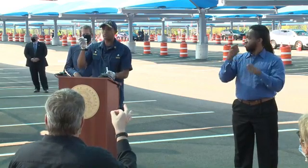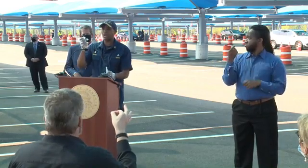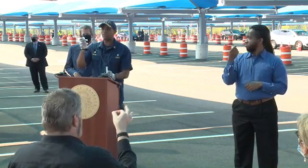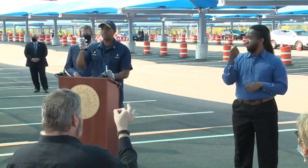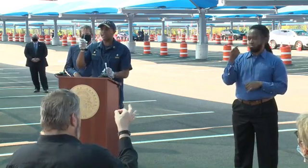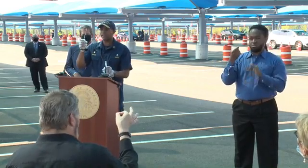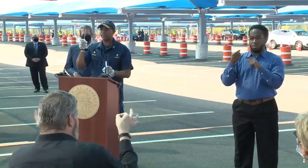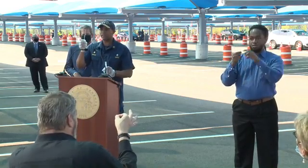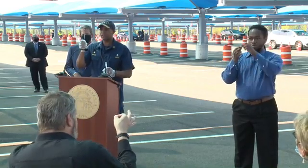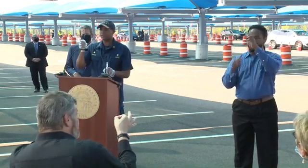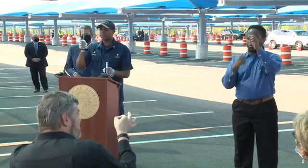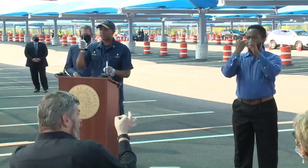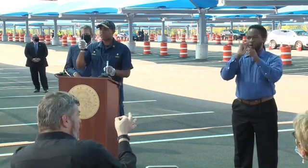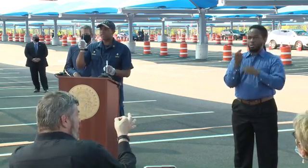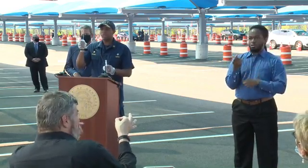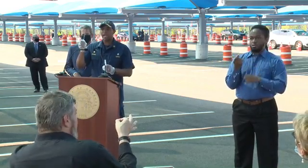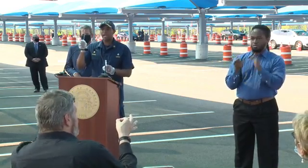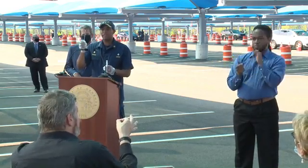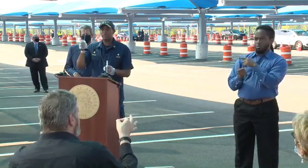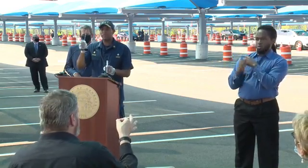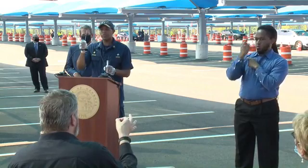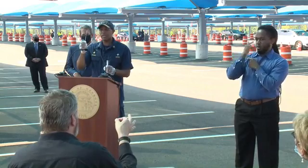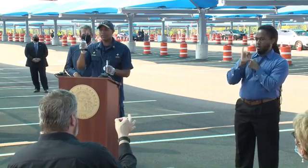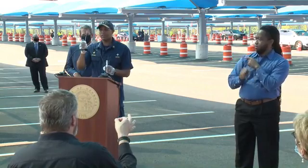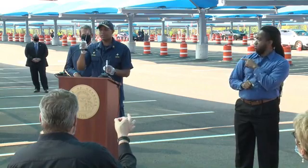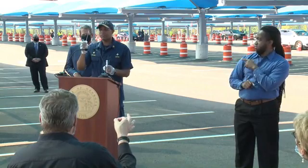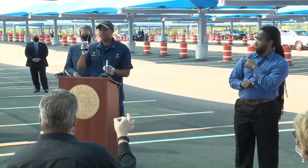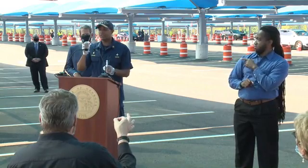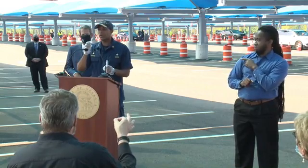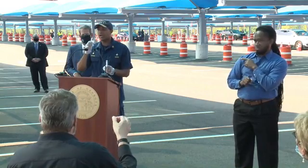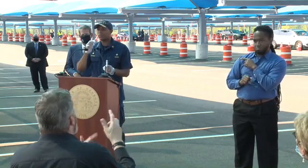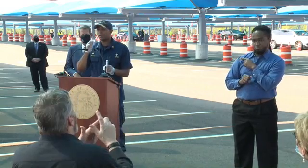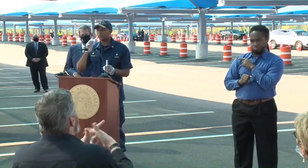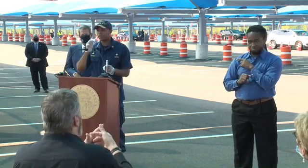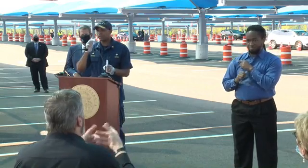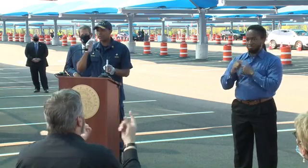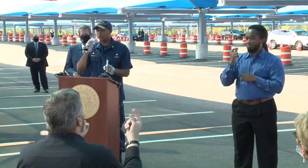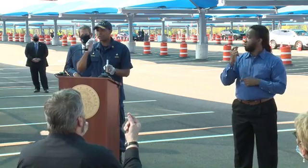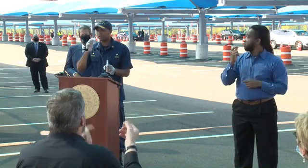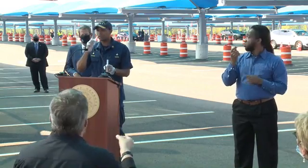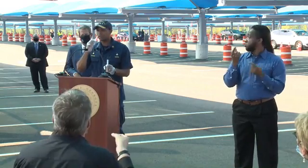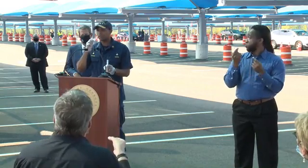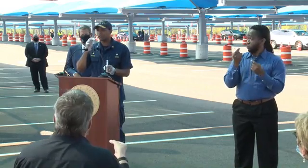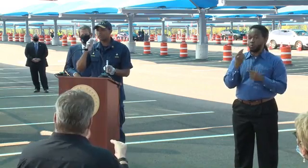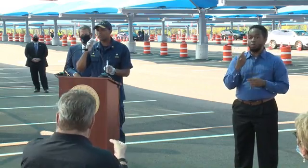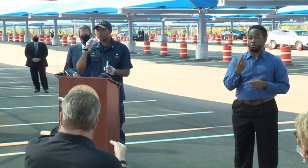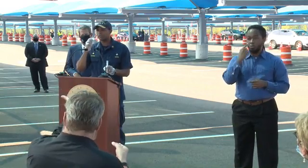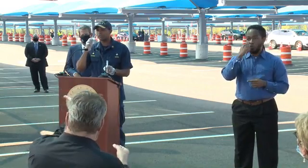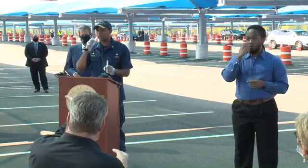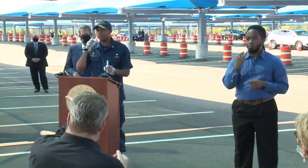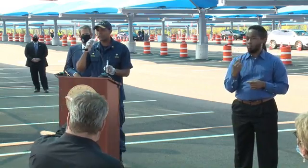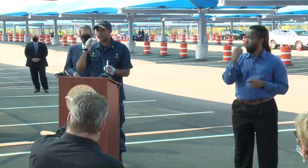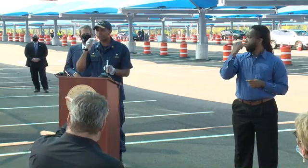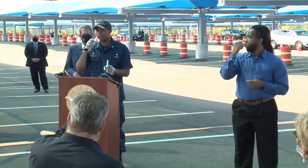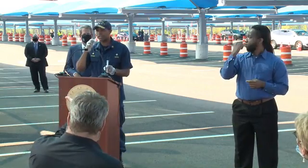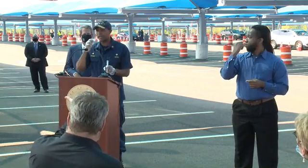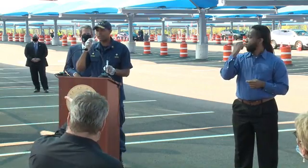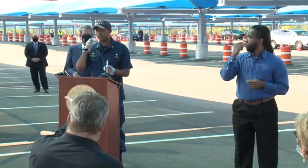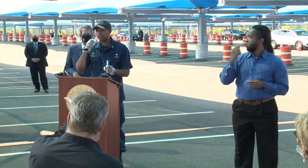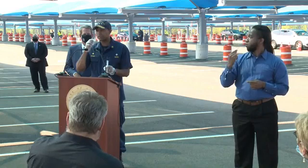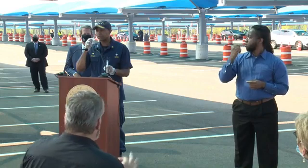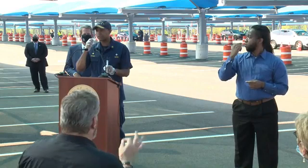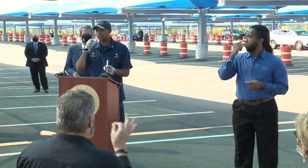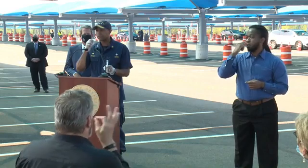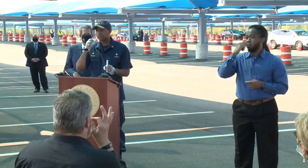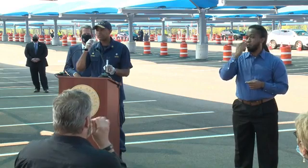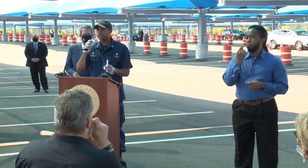This is what the swab looks like. They will ask you to then put the swab in your nose, turn it around 3